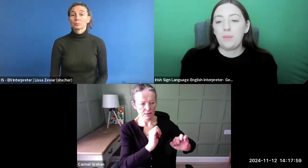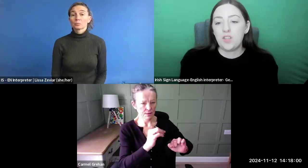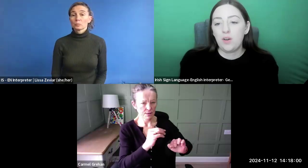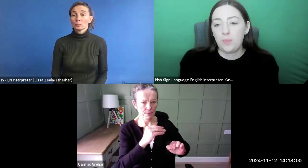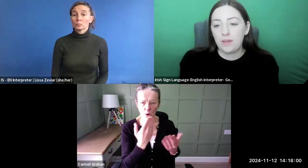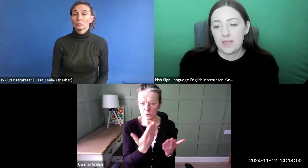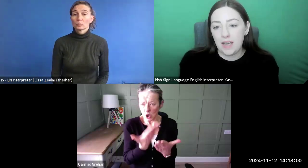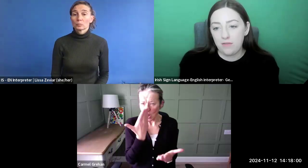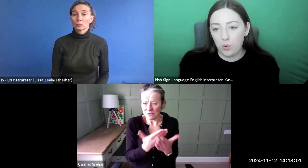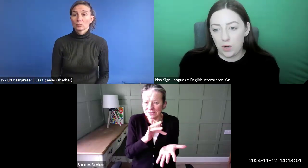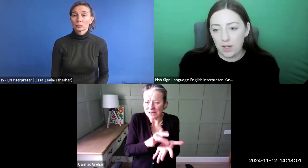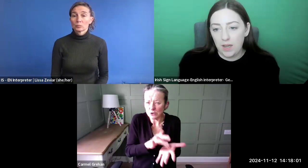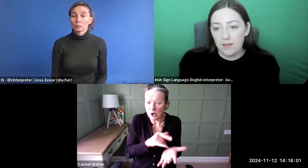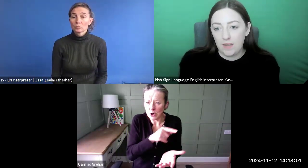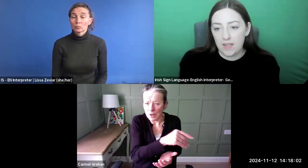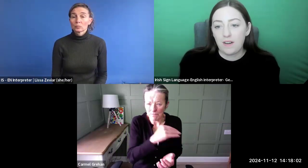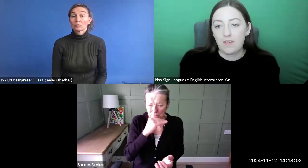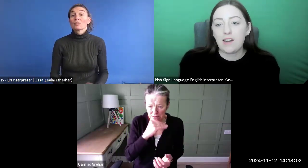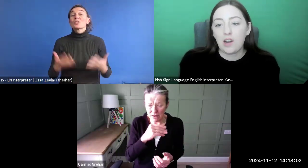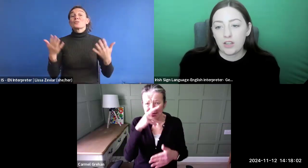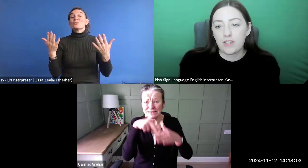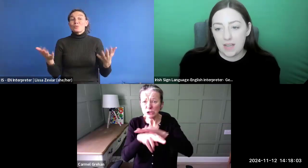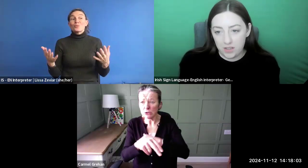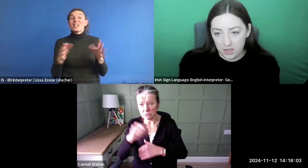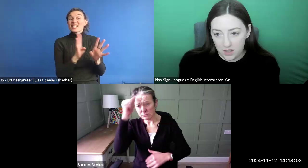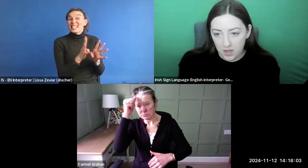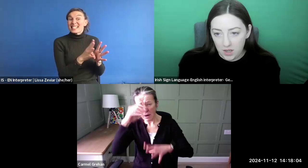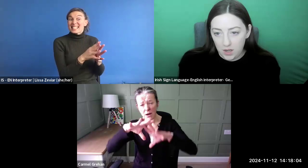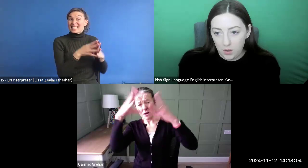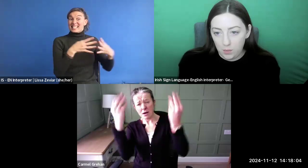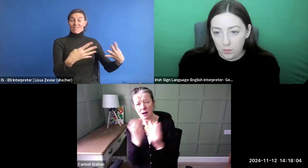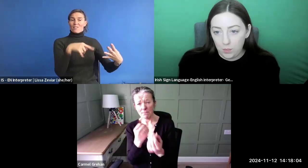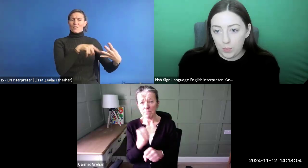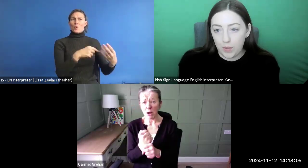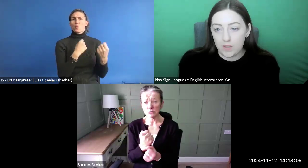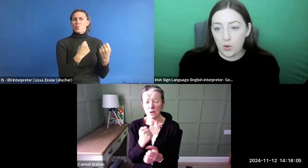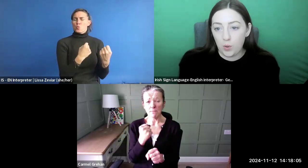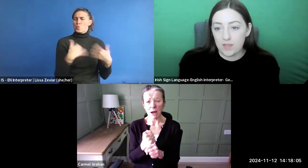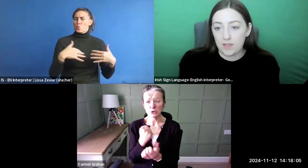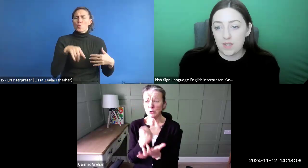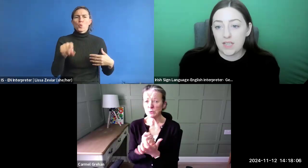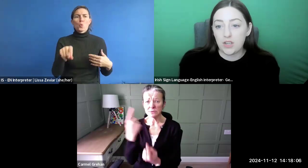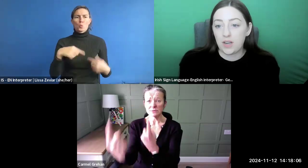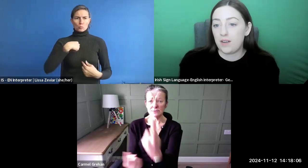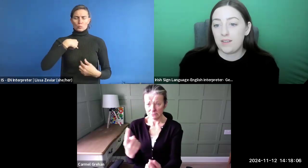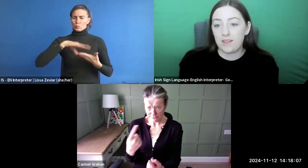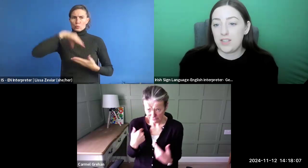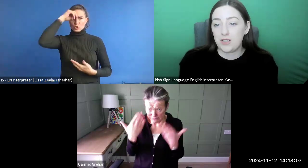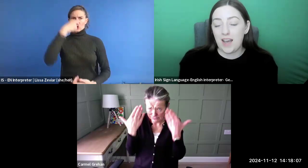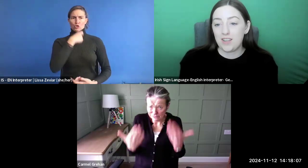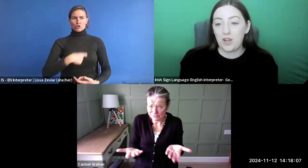So really, when we talk about the CEF4, that's very learner-centered, because of course the